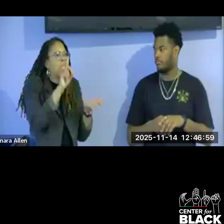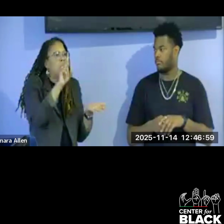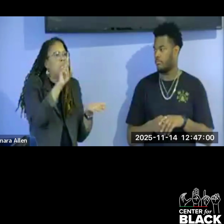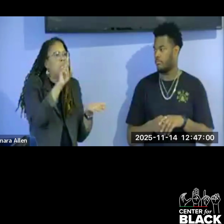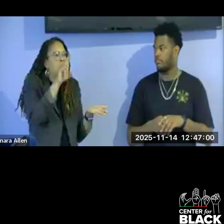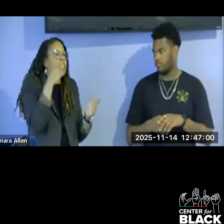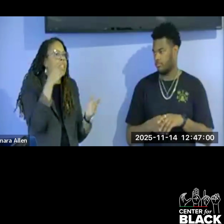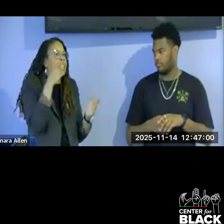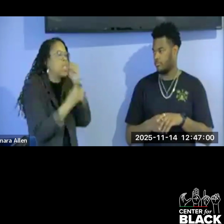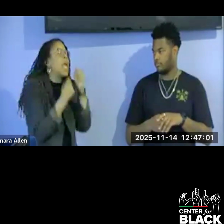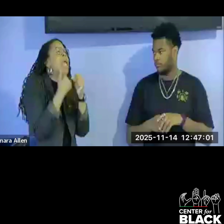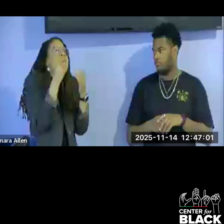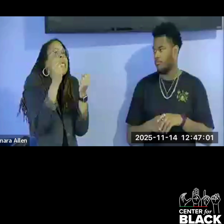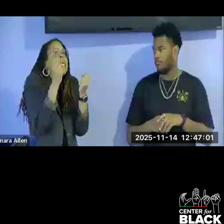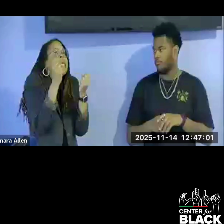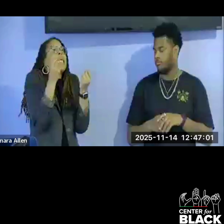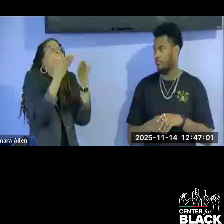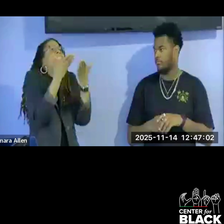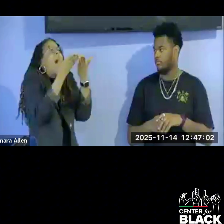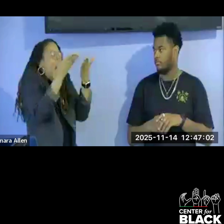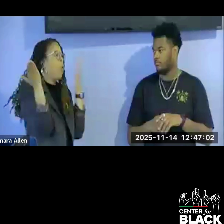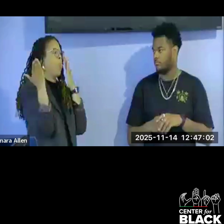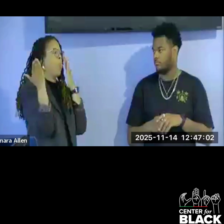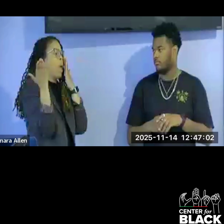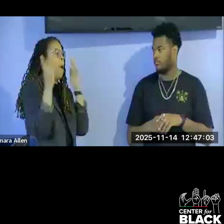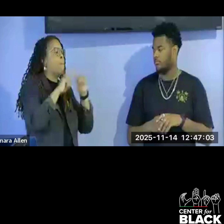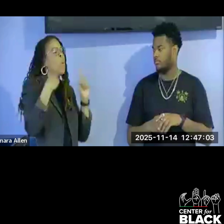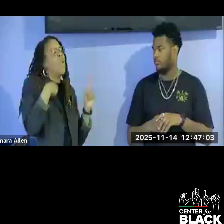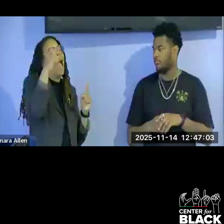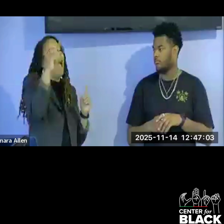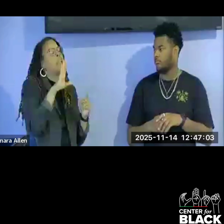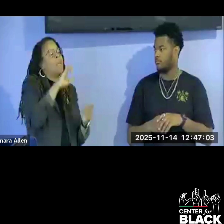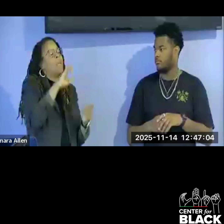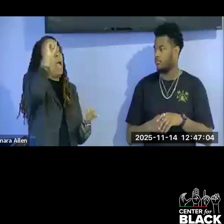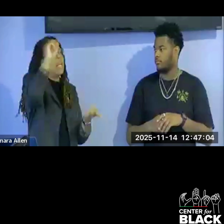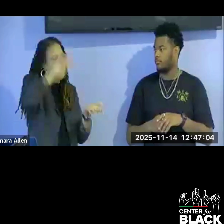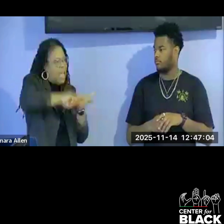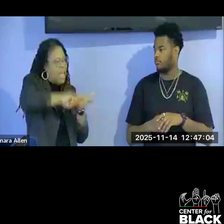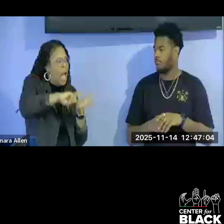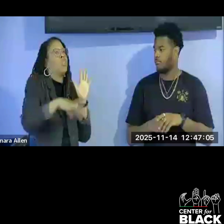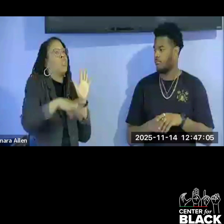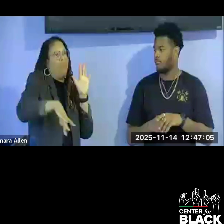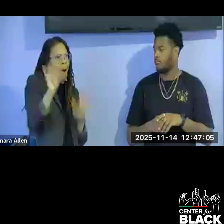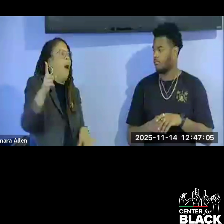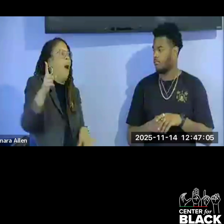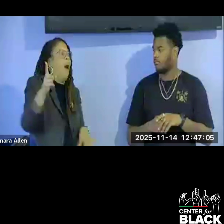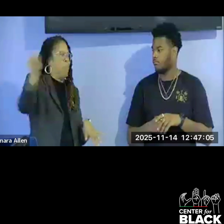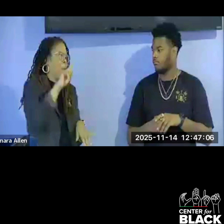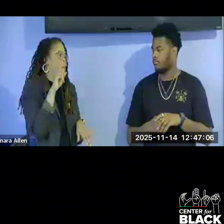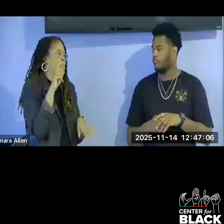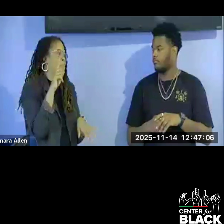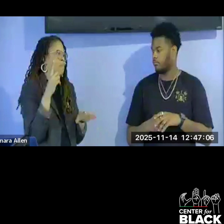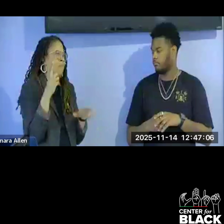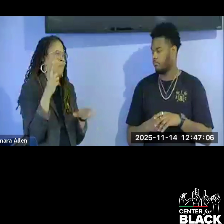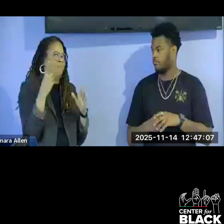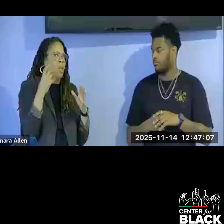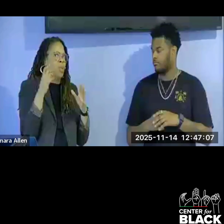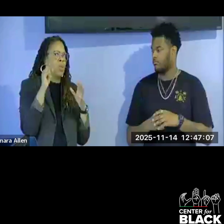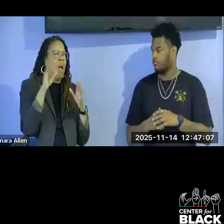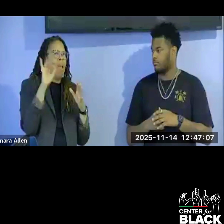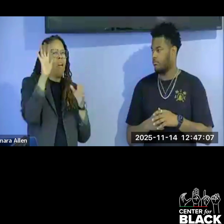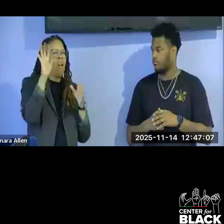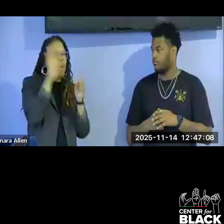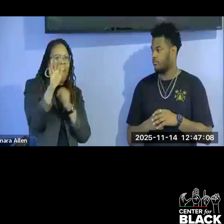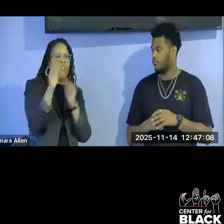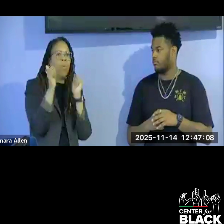have to dig very deep, but you can find information. It is out there. And we just have to be intentional.